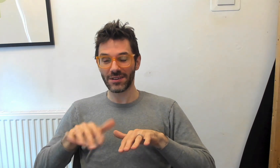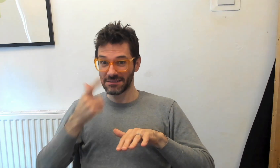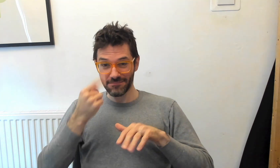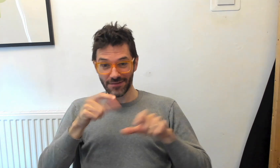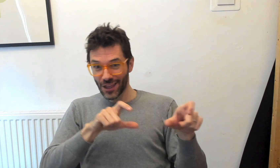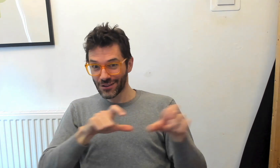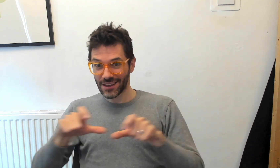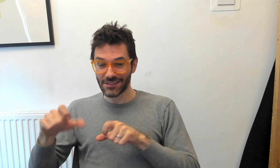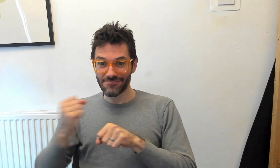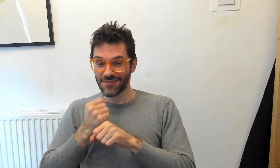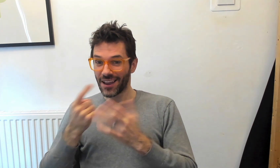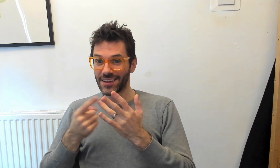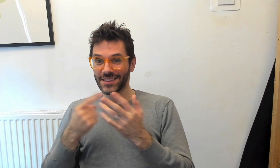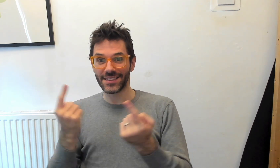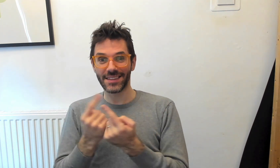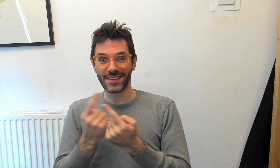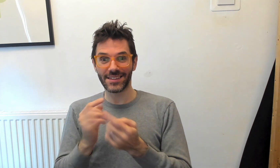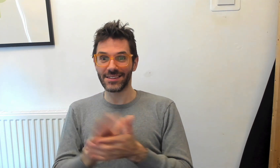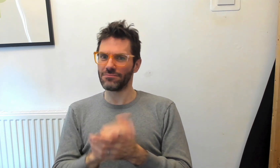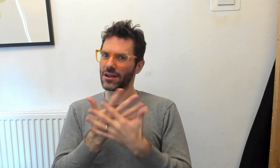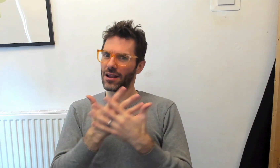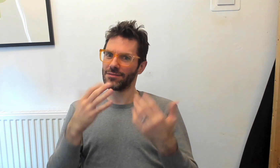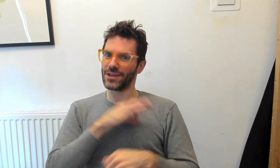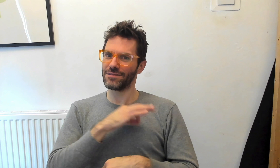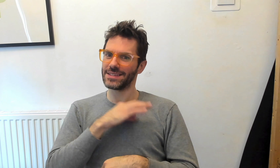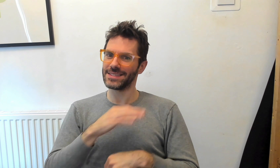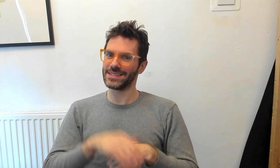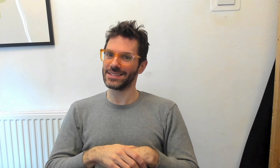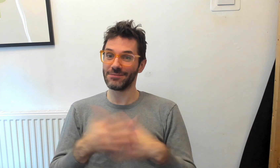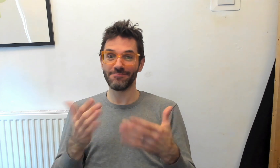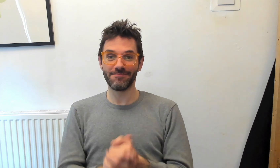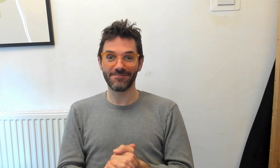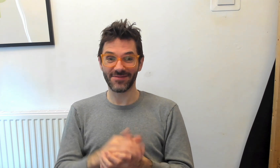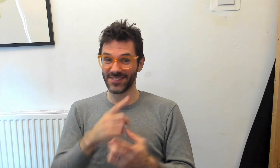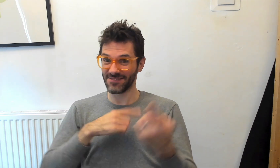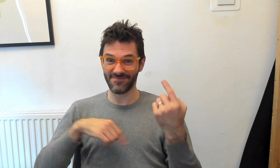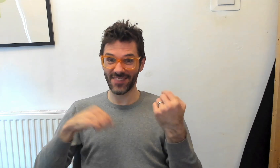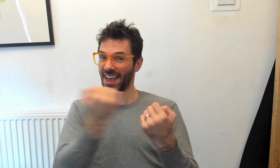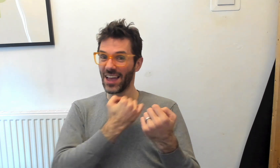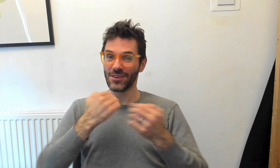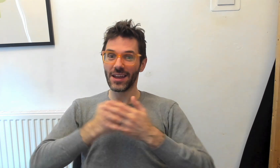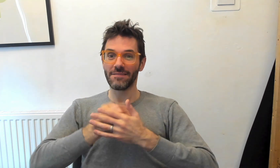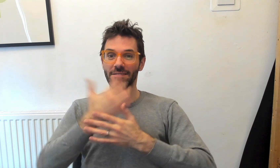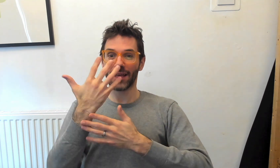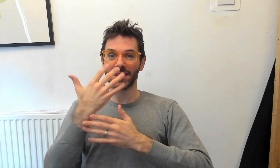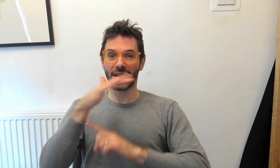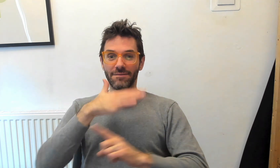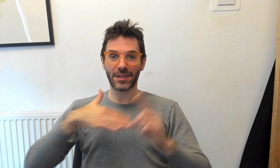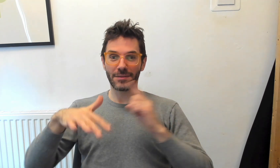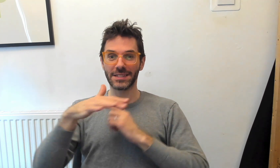continue working normally on your computer. So there are many benefits to that. That's our dev environment,